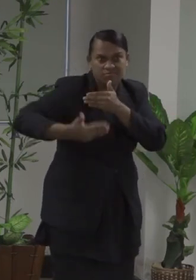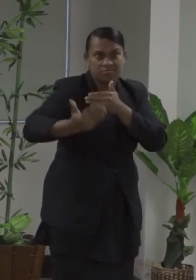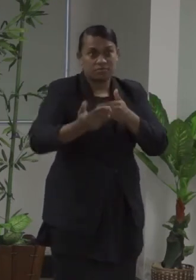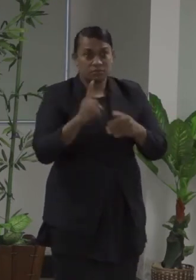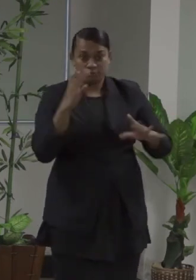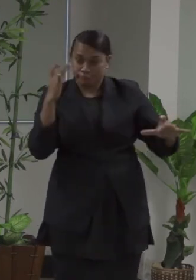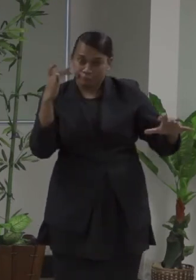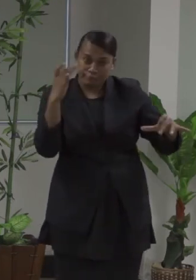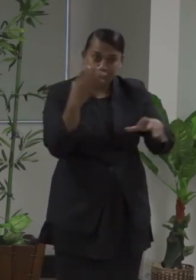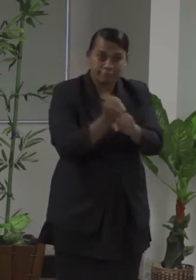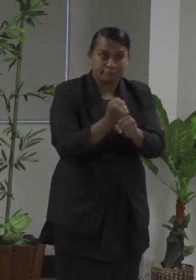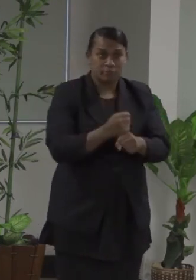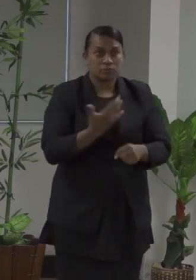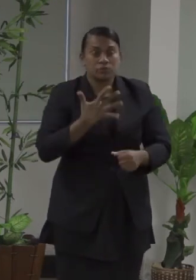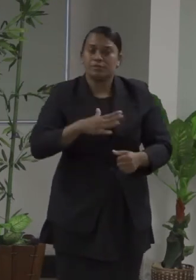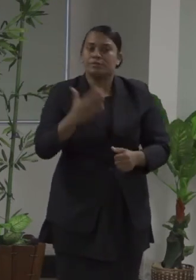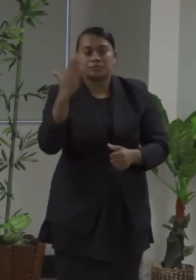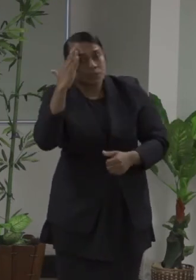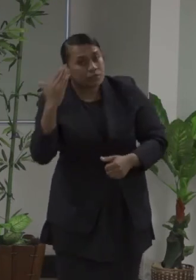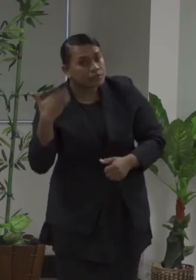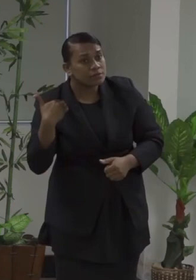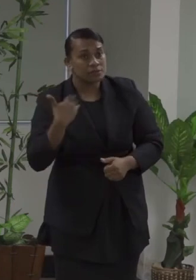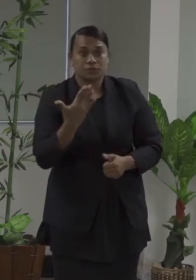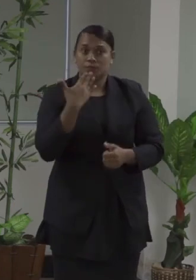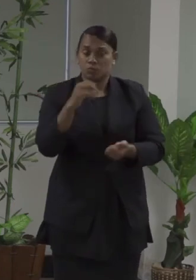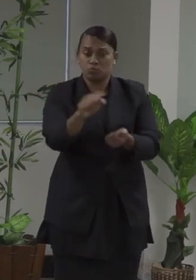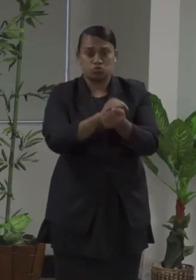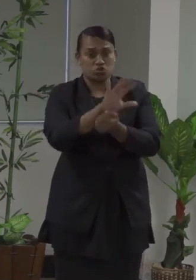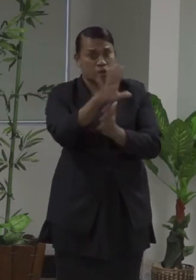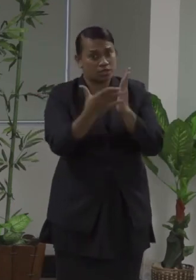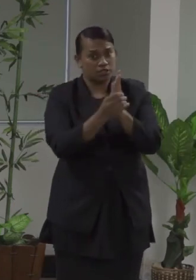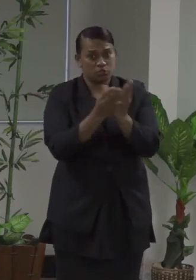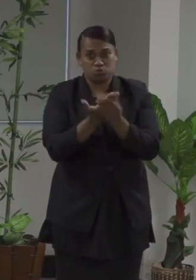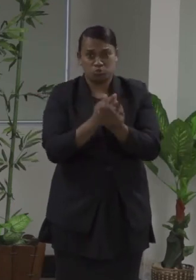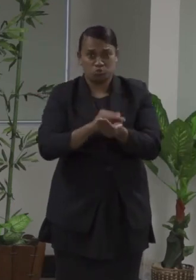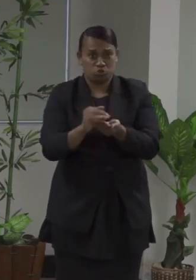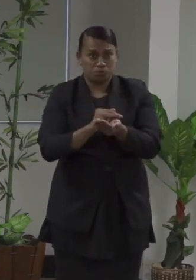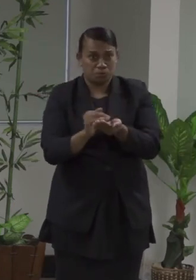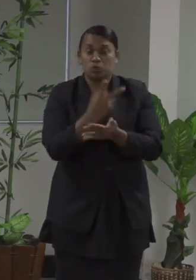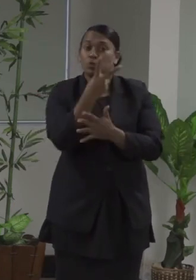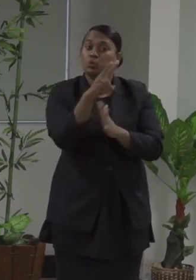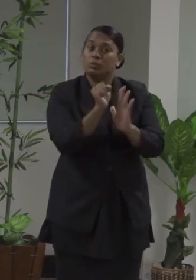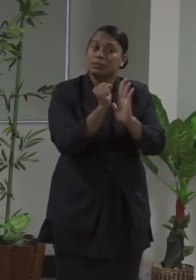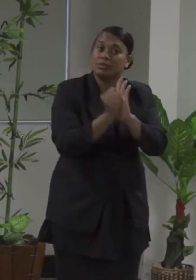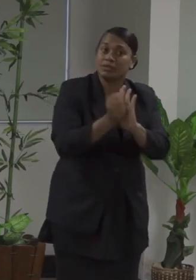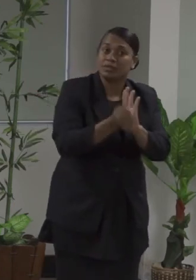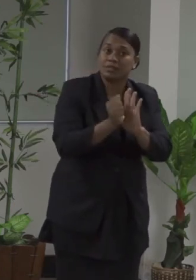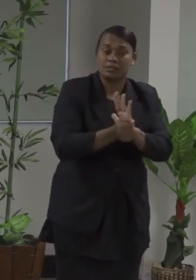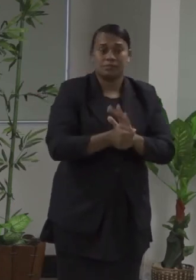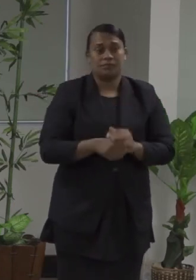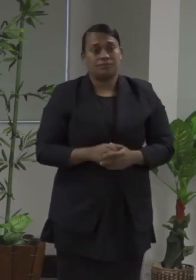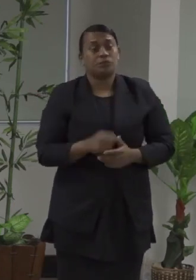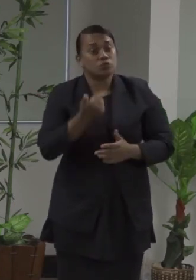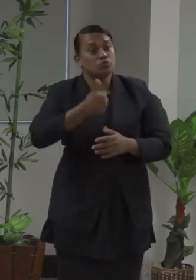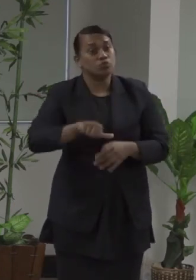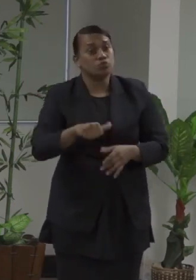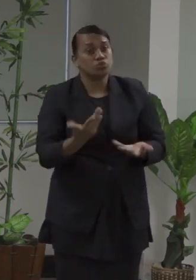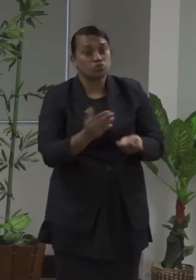reminder, wash your hands 20 seconds using soap and